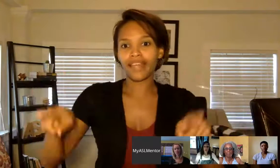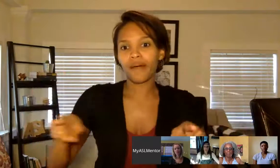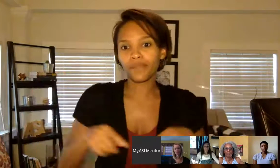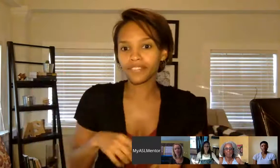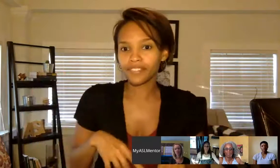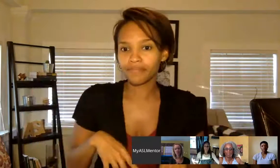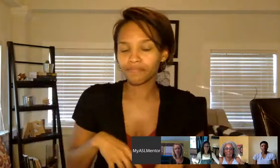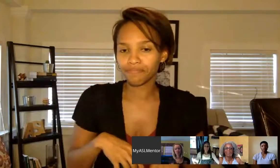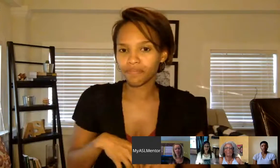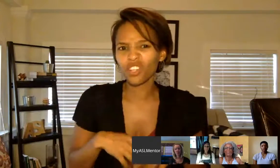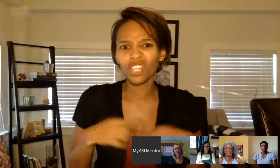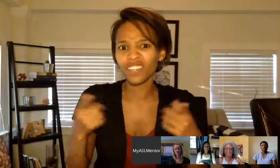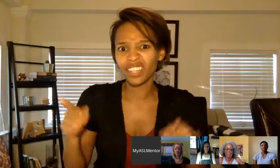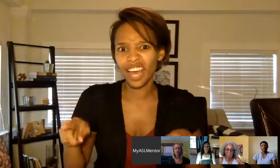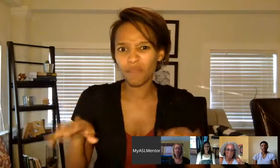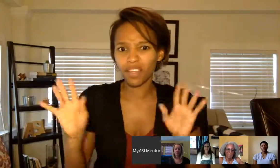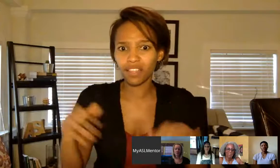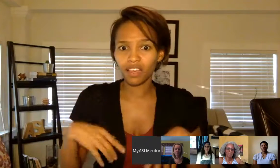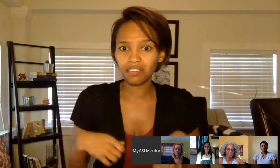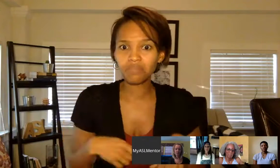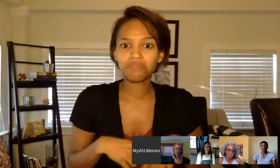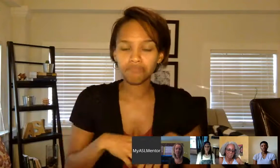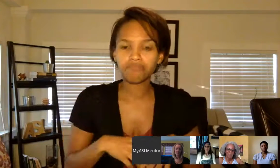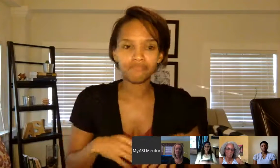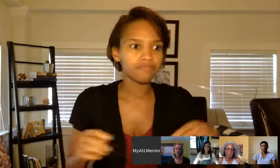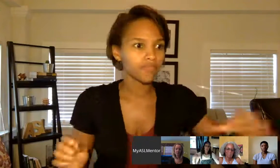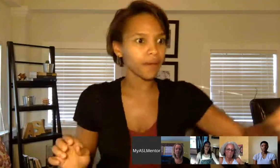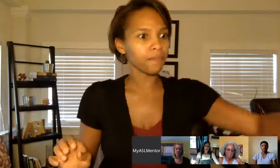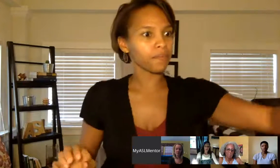bam, happens. You don't even need to happen at the end.